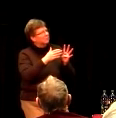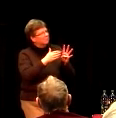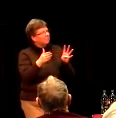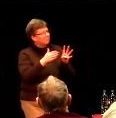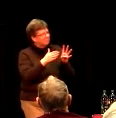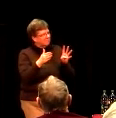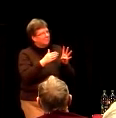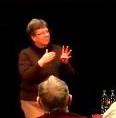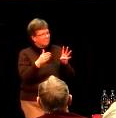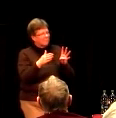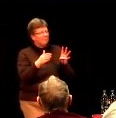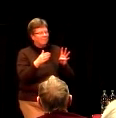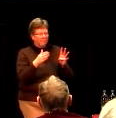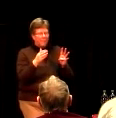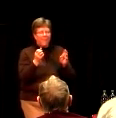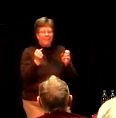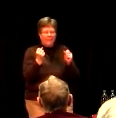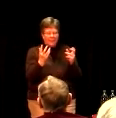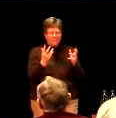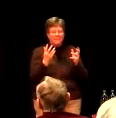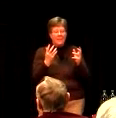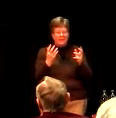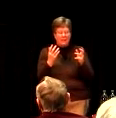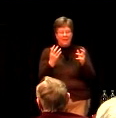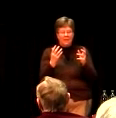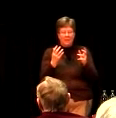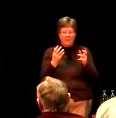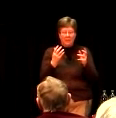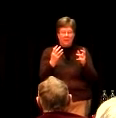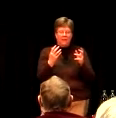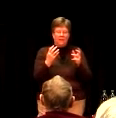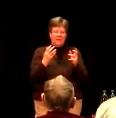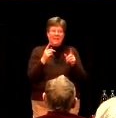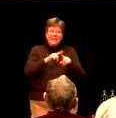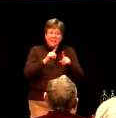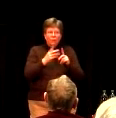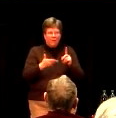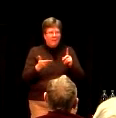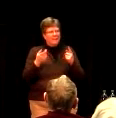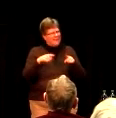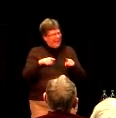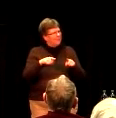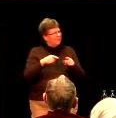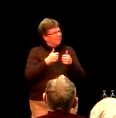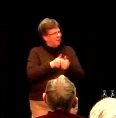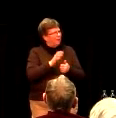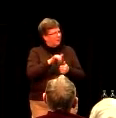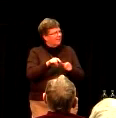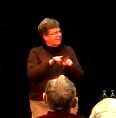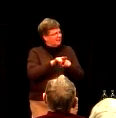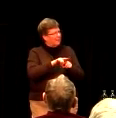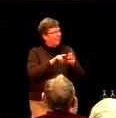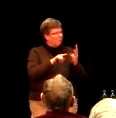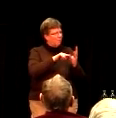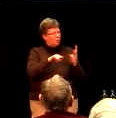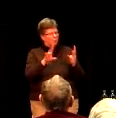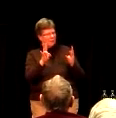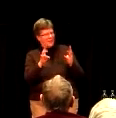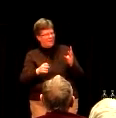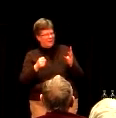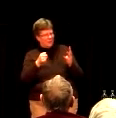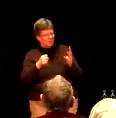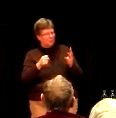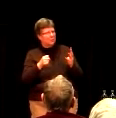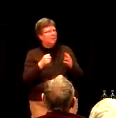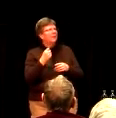shockingly large numbers of things that are related to 4 to 7 year cycles in the Pacific. My favorite is that there is